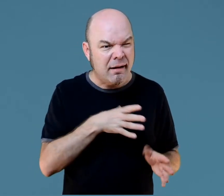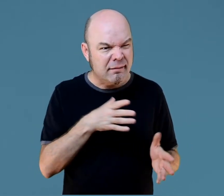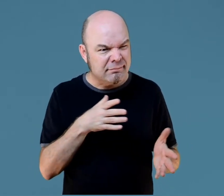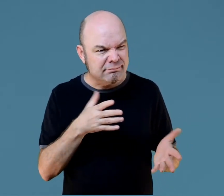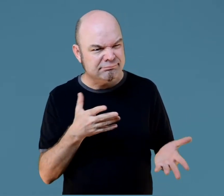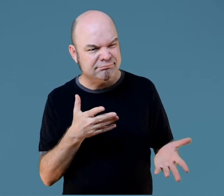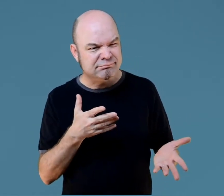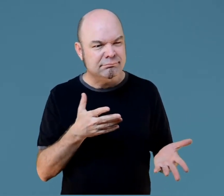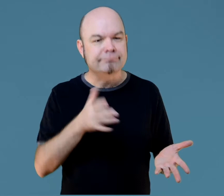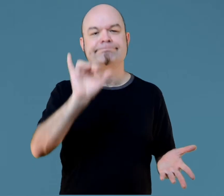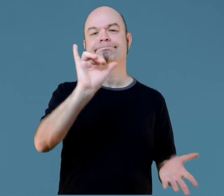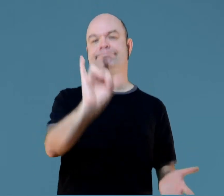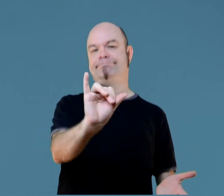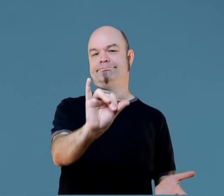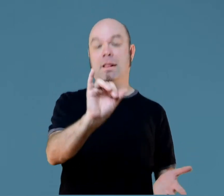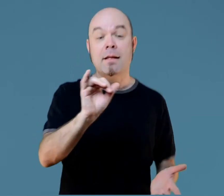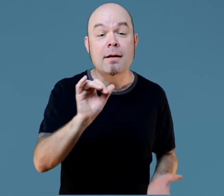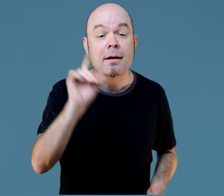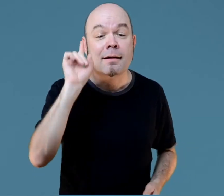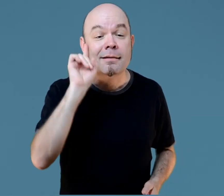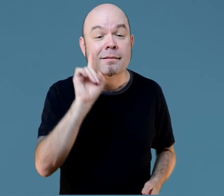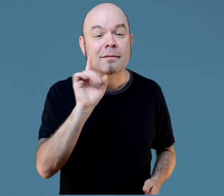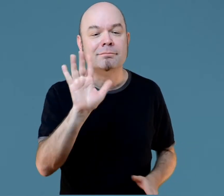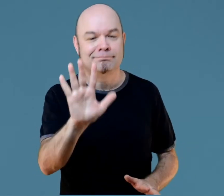more likely than females to have the deaf gene?